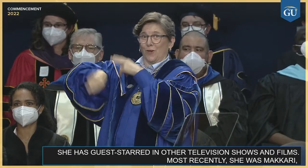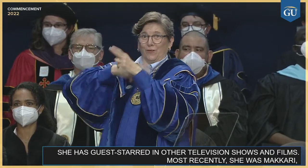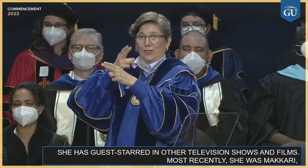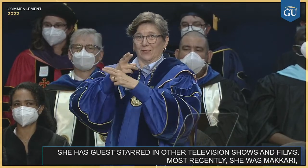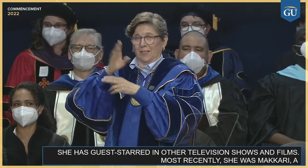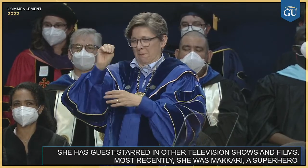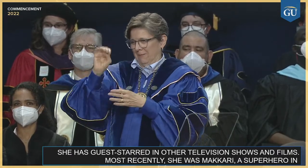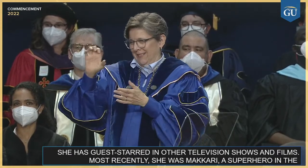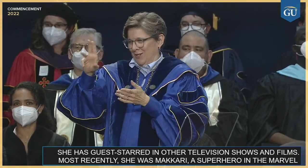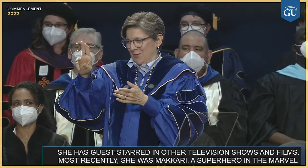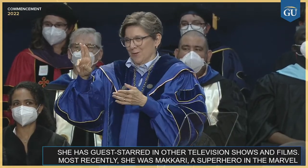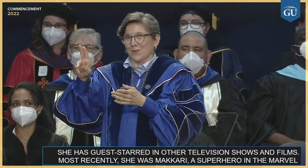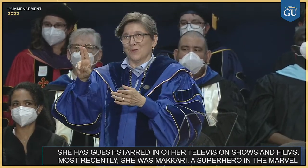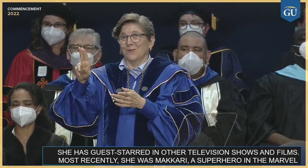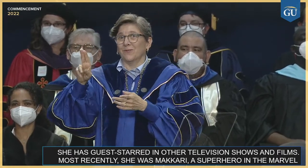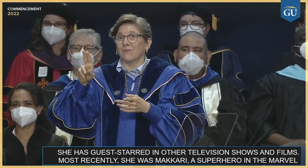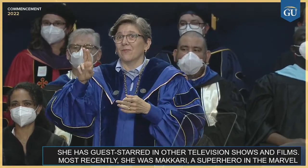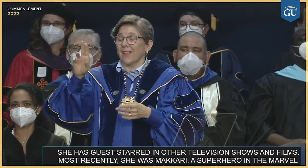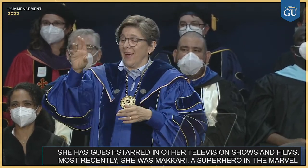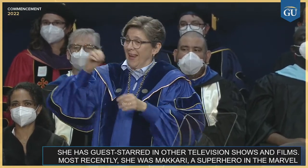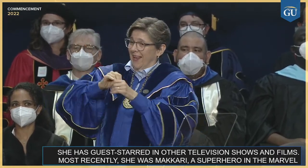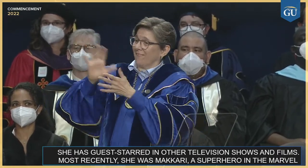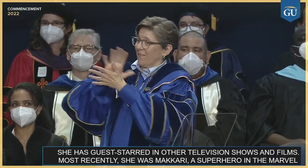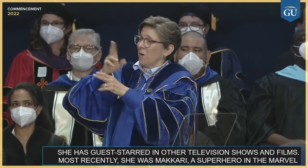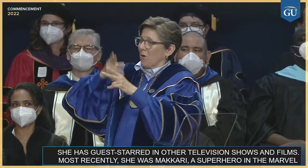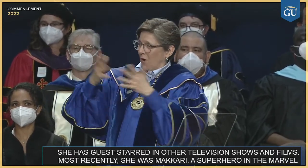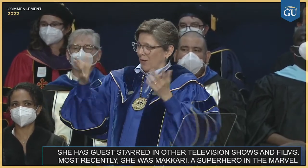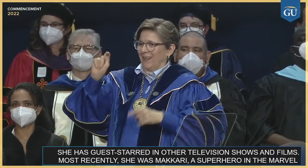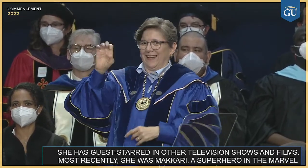Cinematic Universe, the film called Eternals.